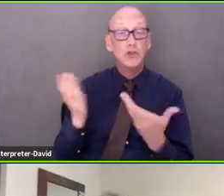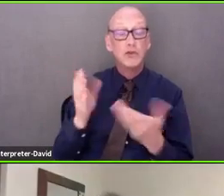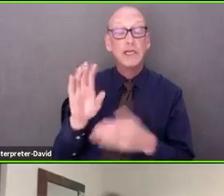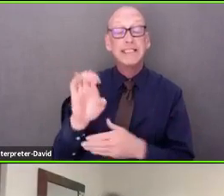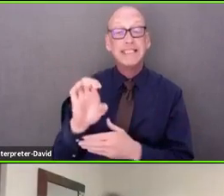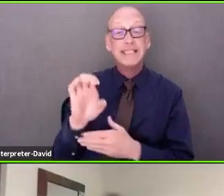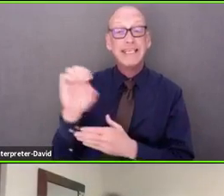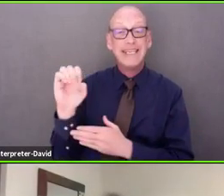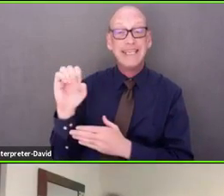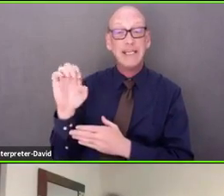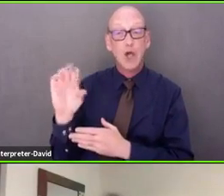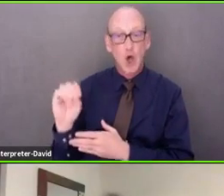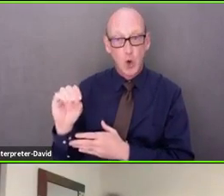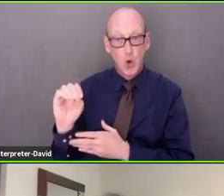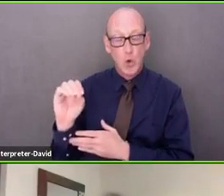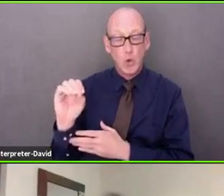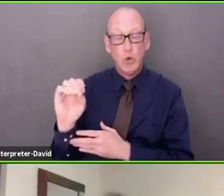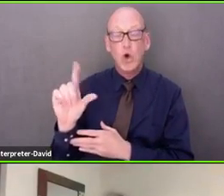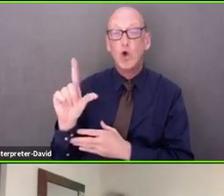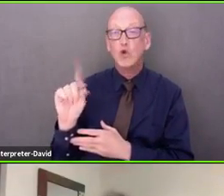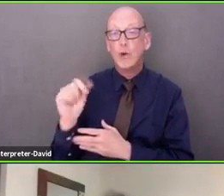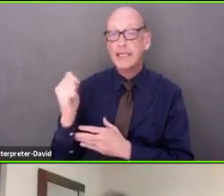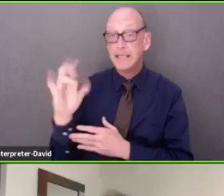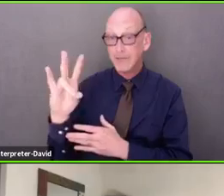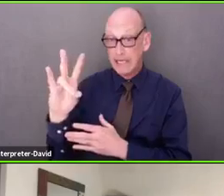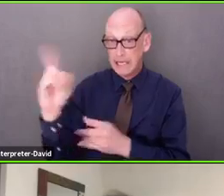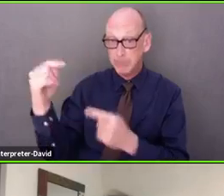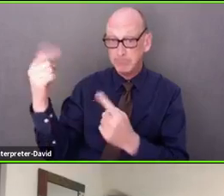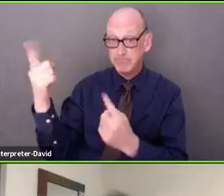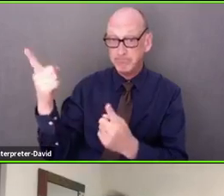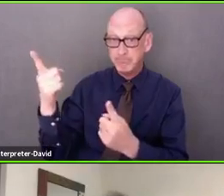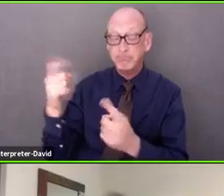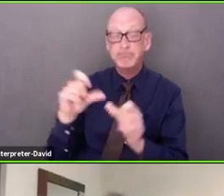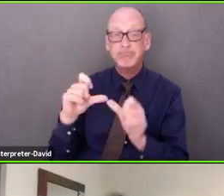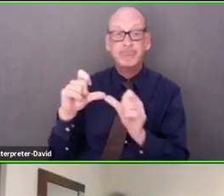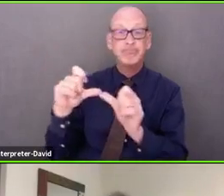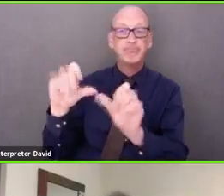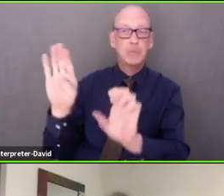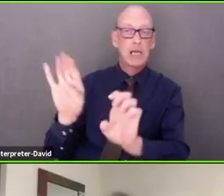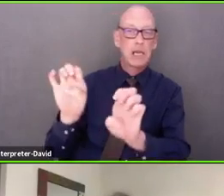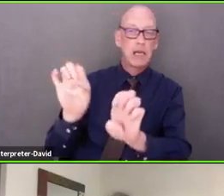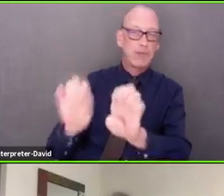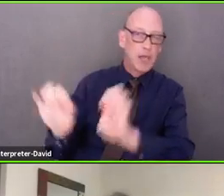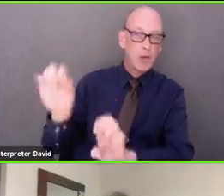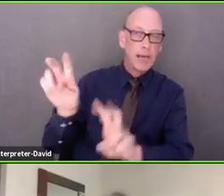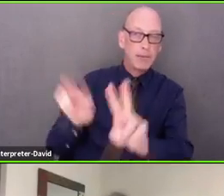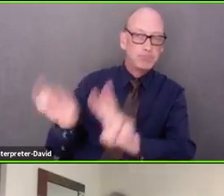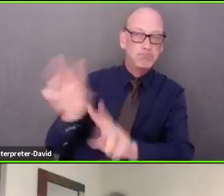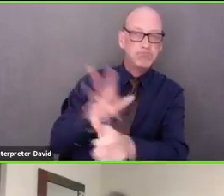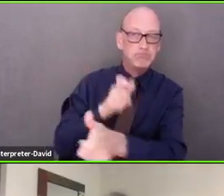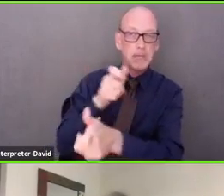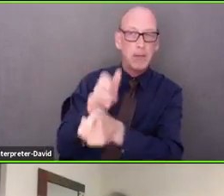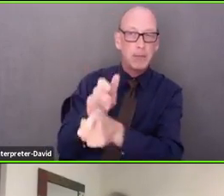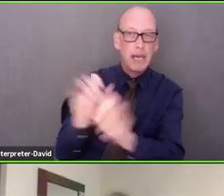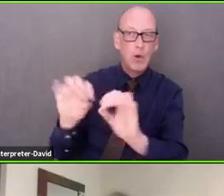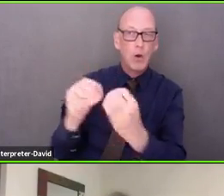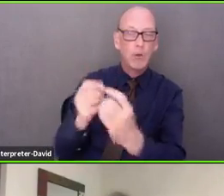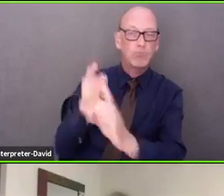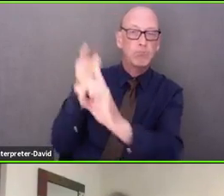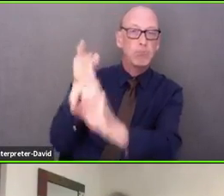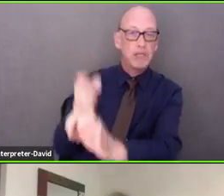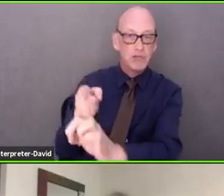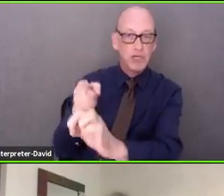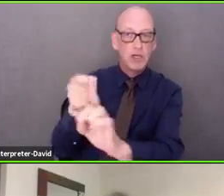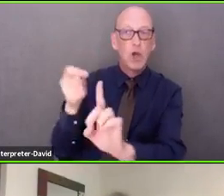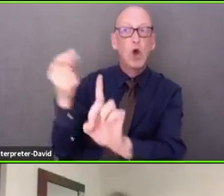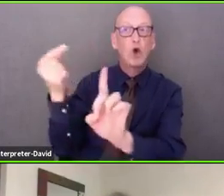Executive Officer since 2017. She continuously evaluates and updates the organization's missions,